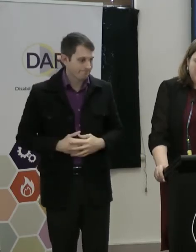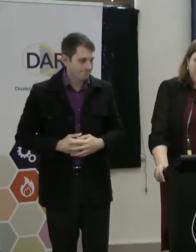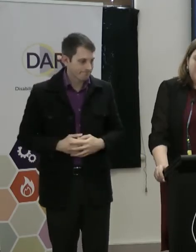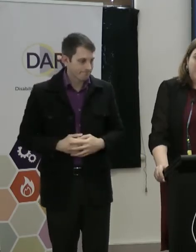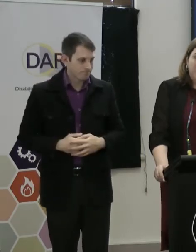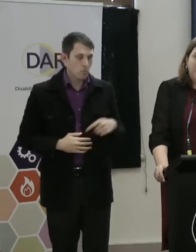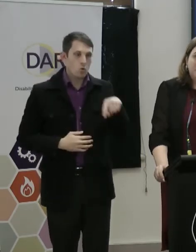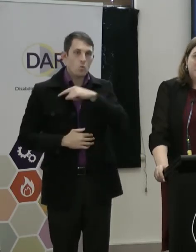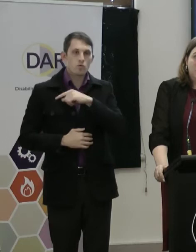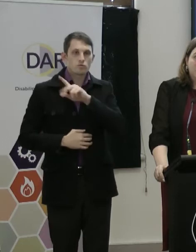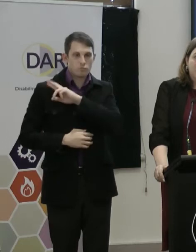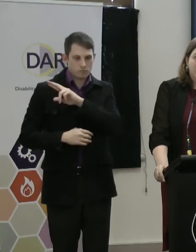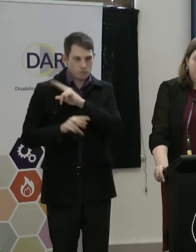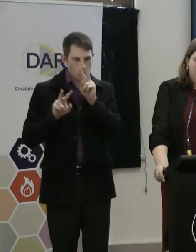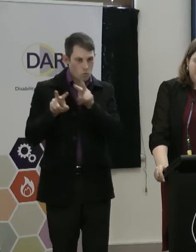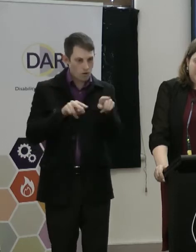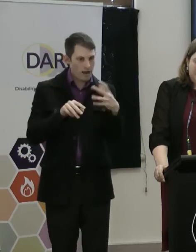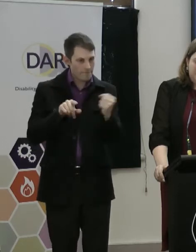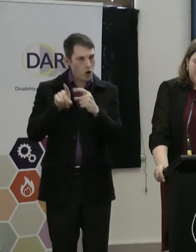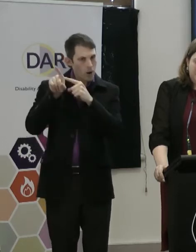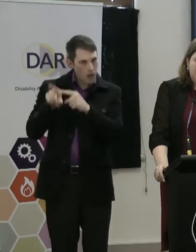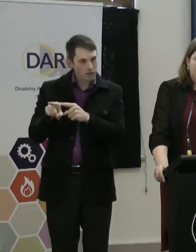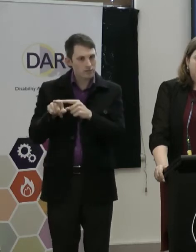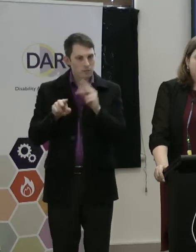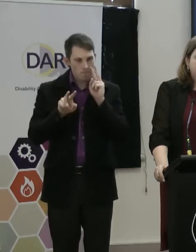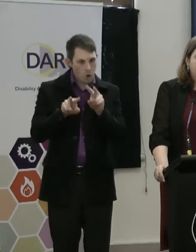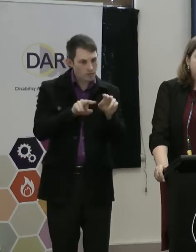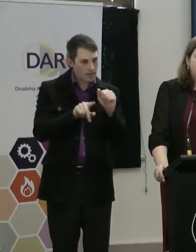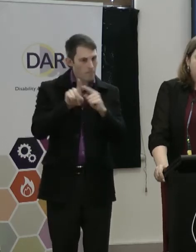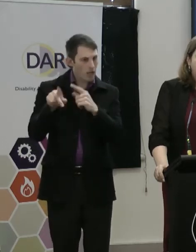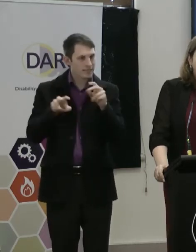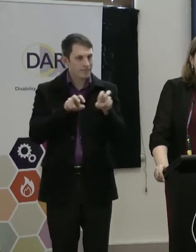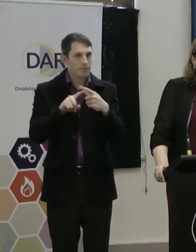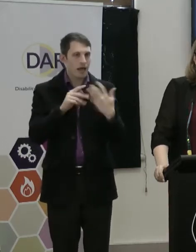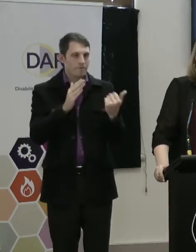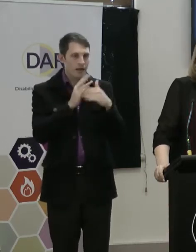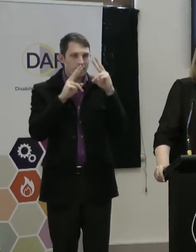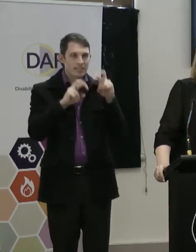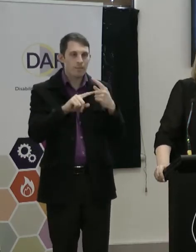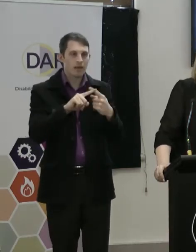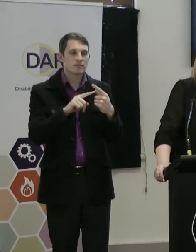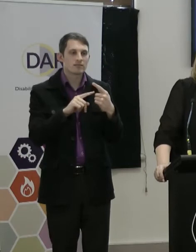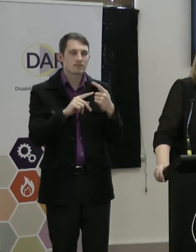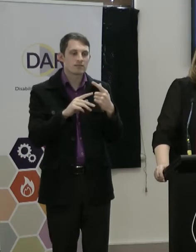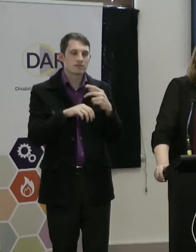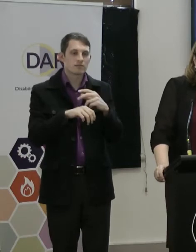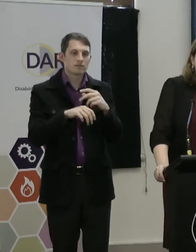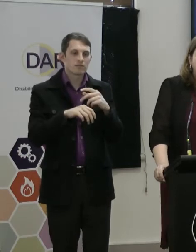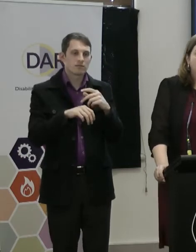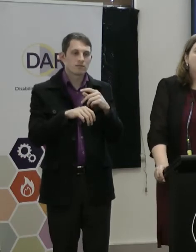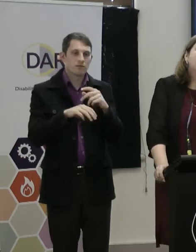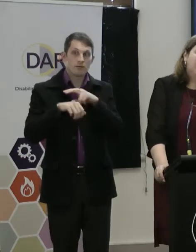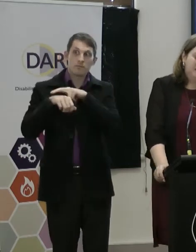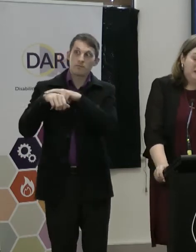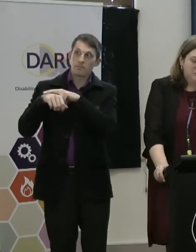We're responsible for compliance and monitoring of compliance activities, investigation, and we have a range of enforcement actions that are open to us under the Act